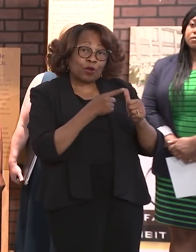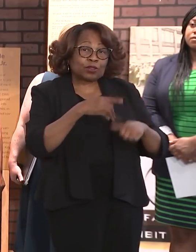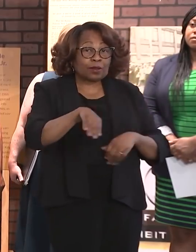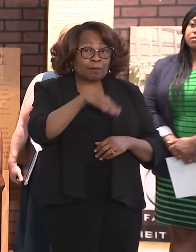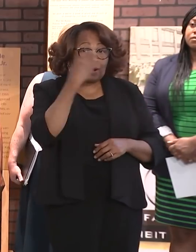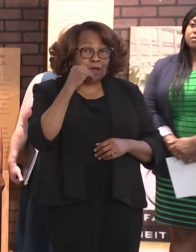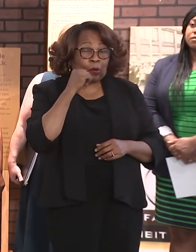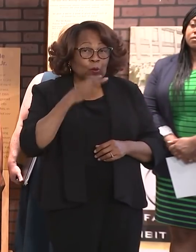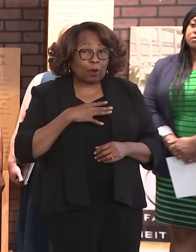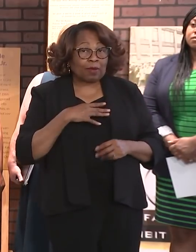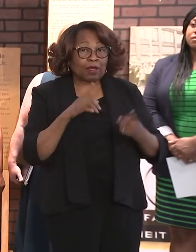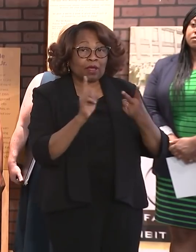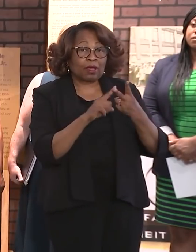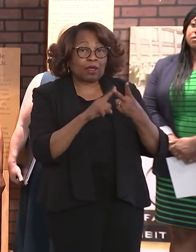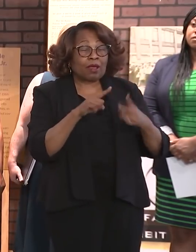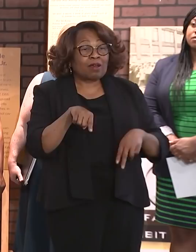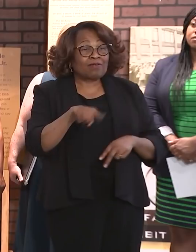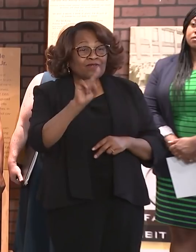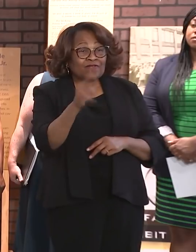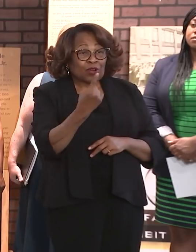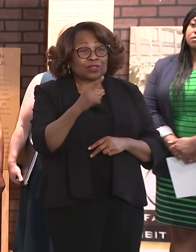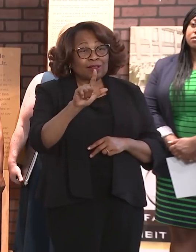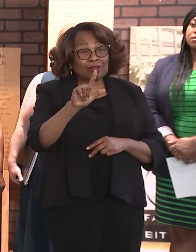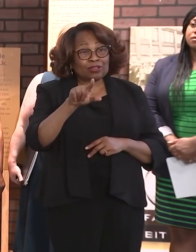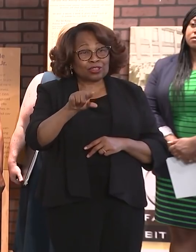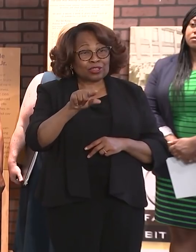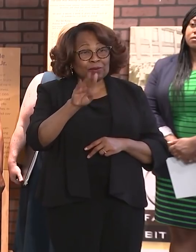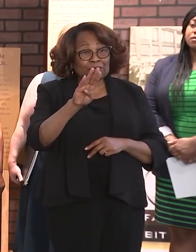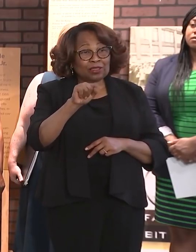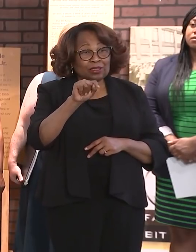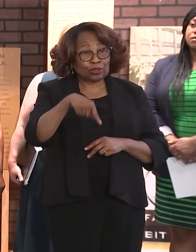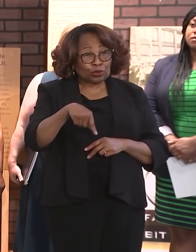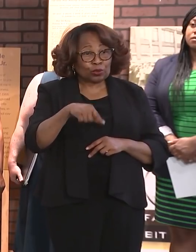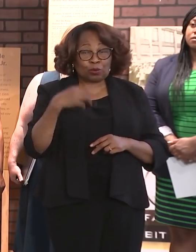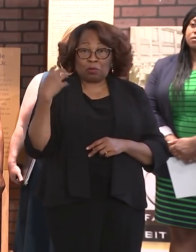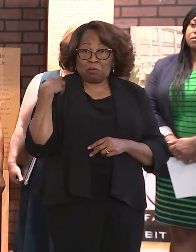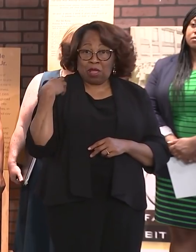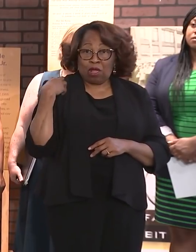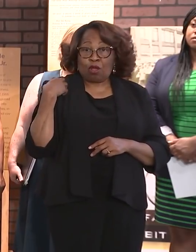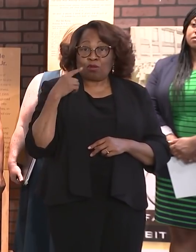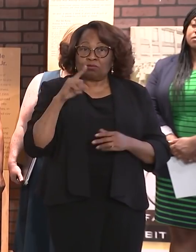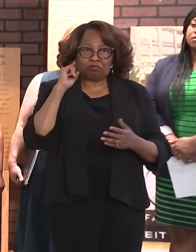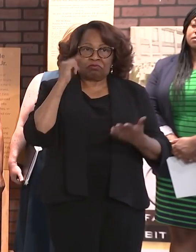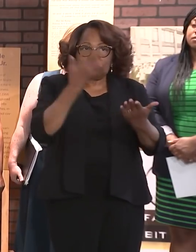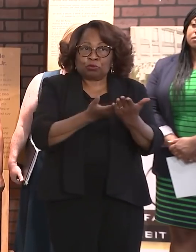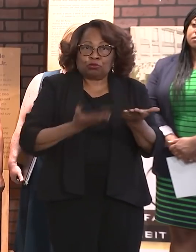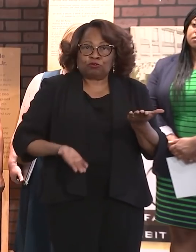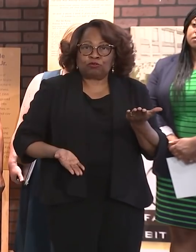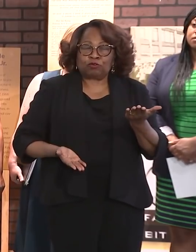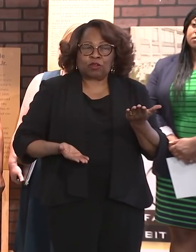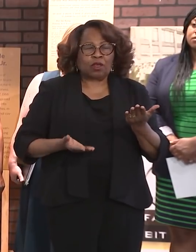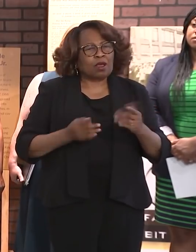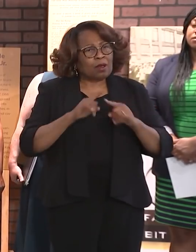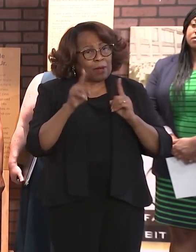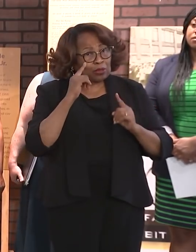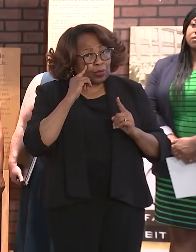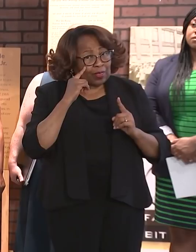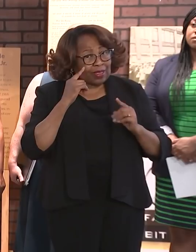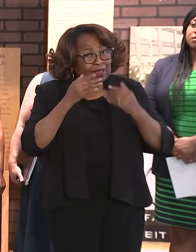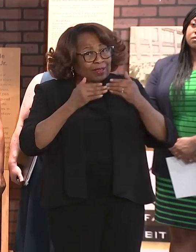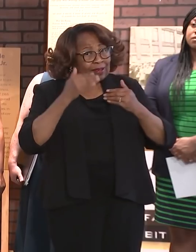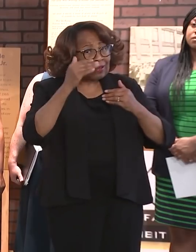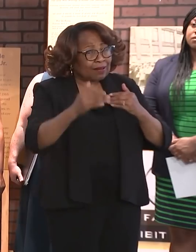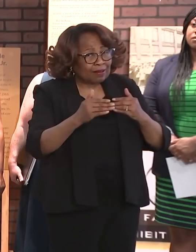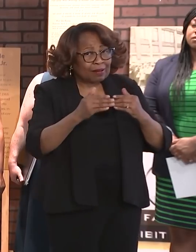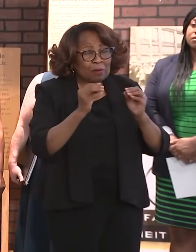black woman and first LGBTQ mayor as a testament to that progress. But no one thinks that we've gone far enough, and